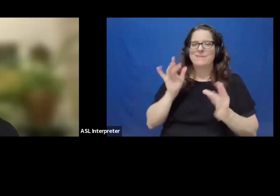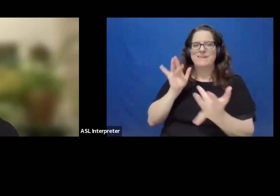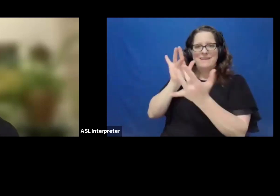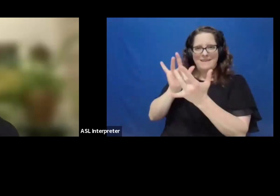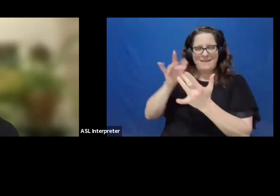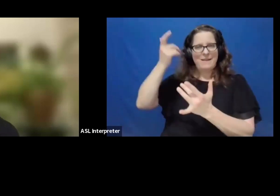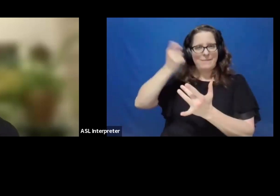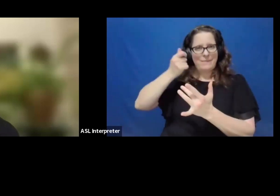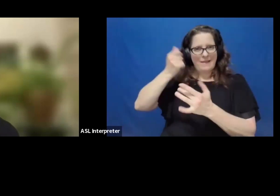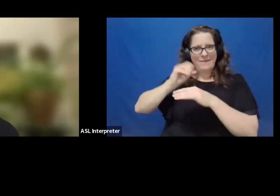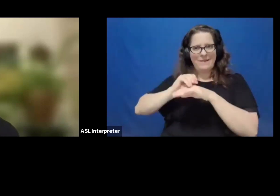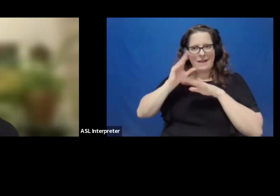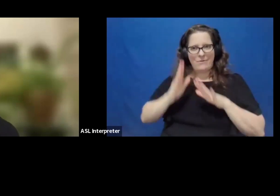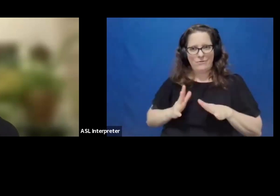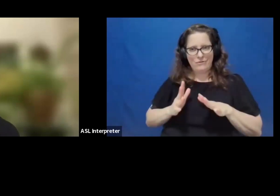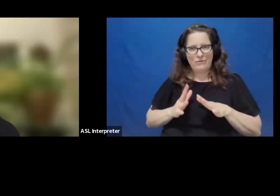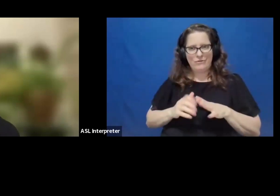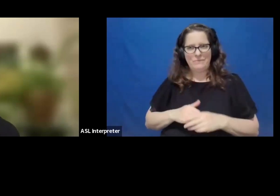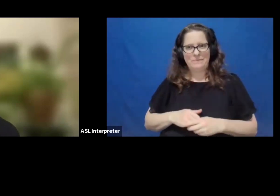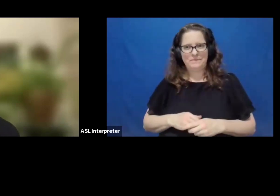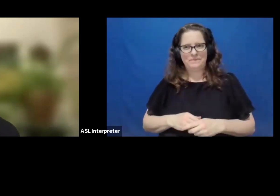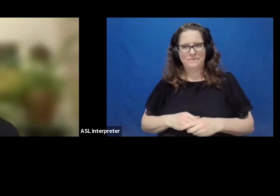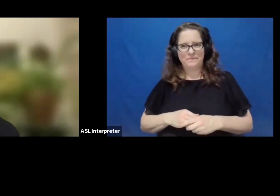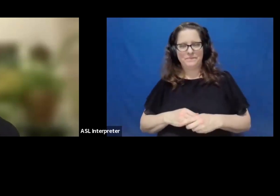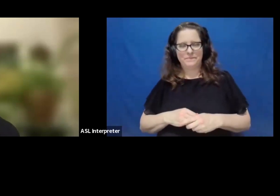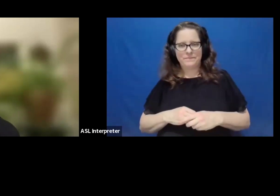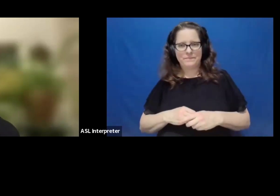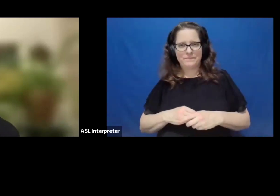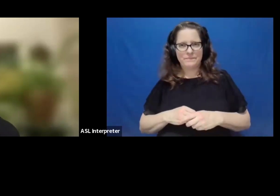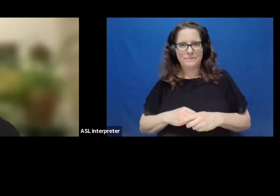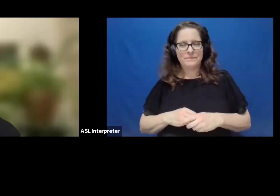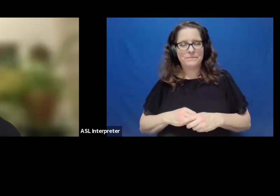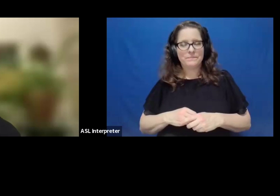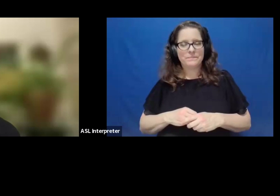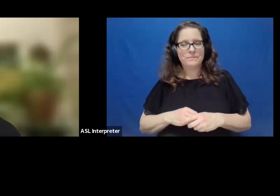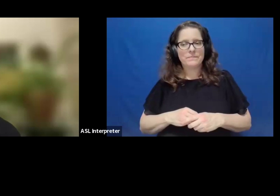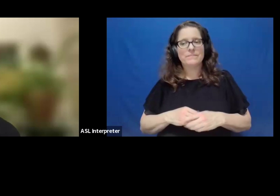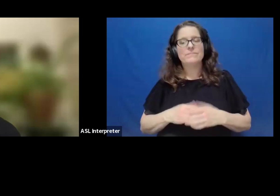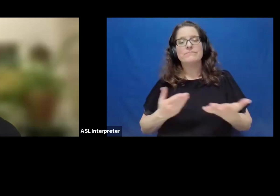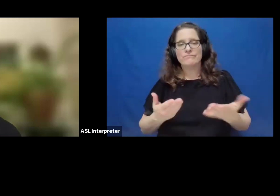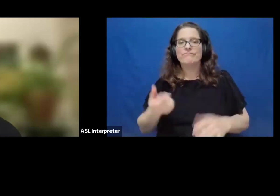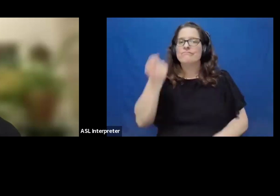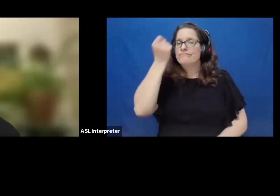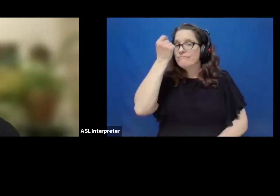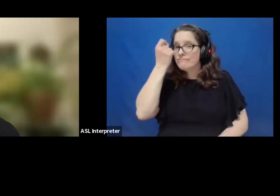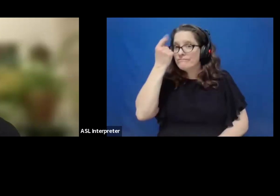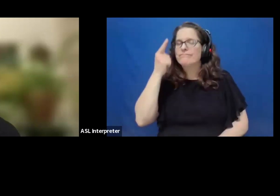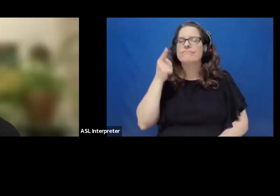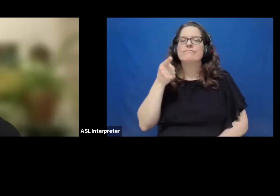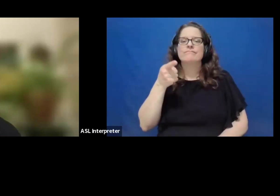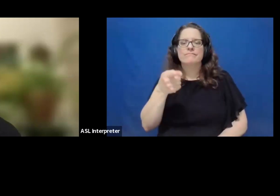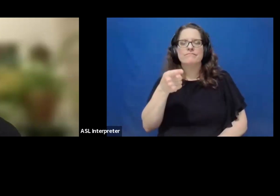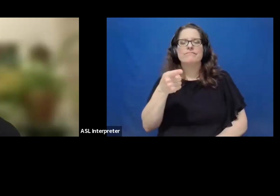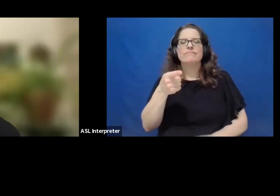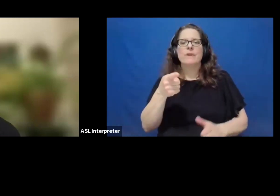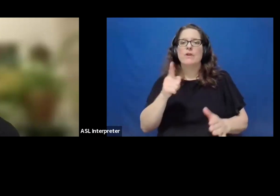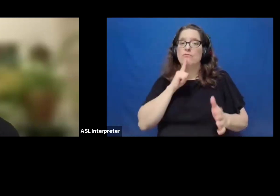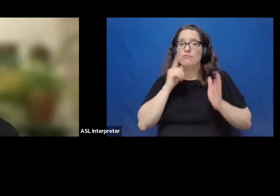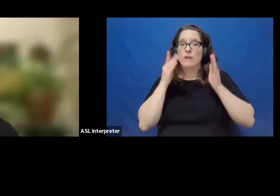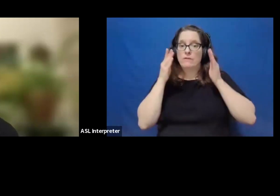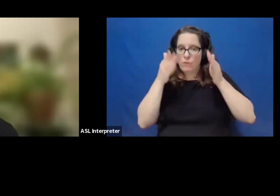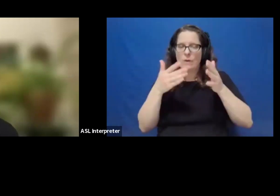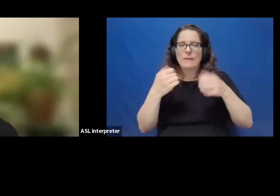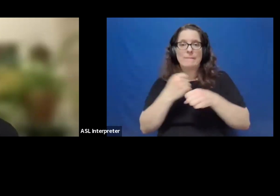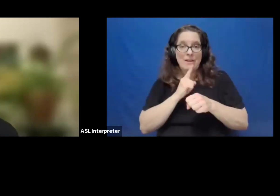counselor, because while it's understandable that you're going to be focused on making sure that your loved one